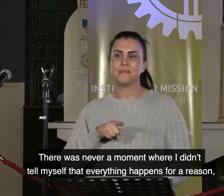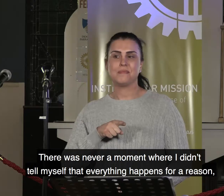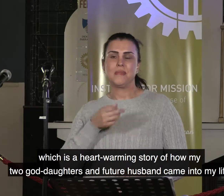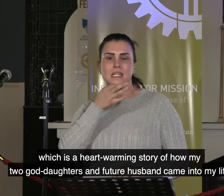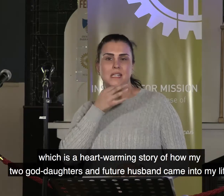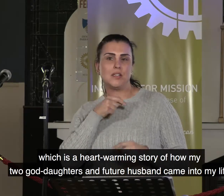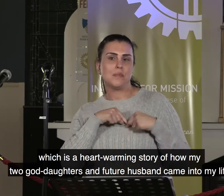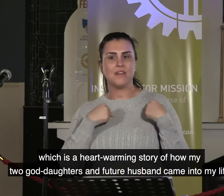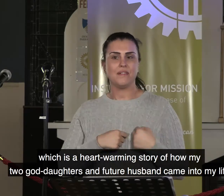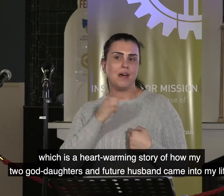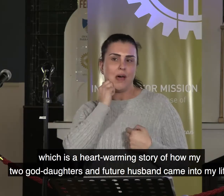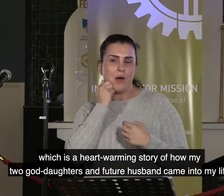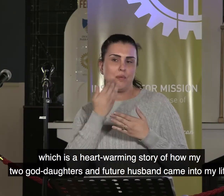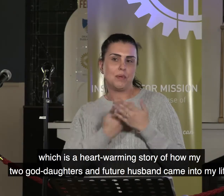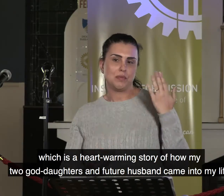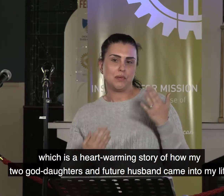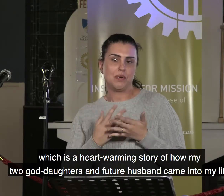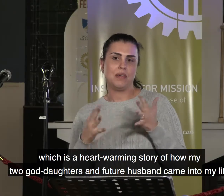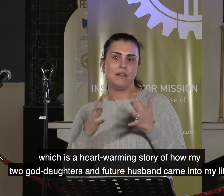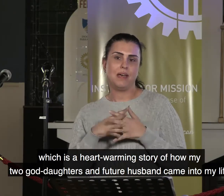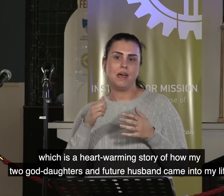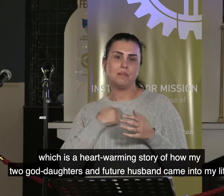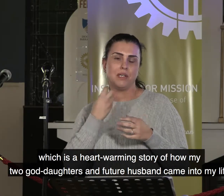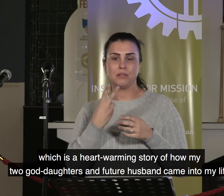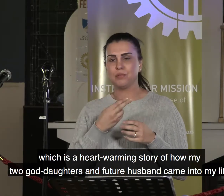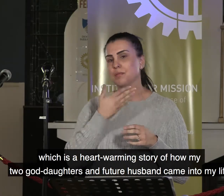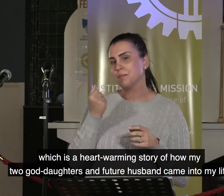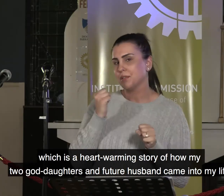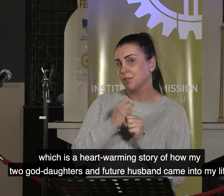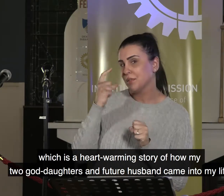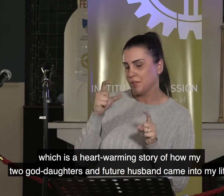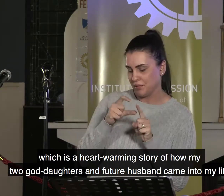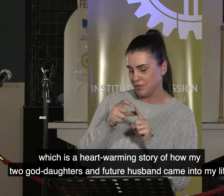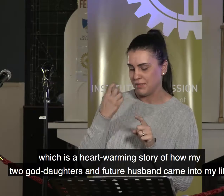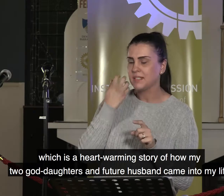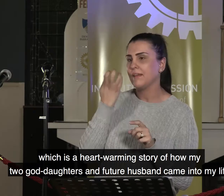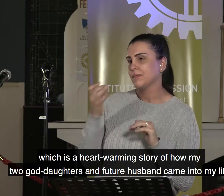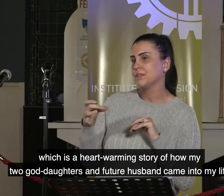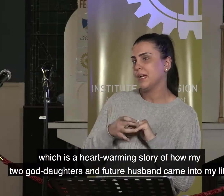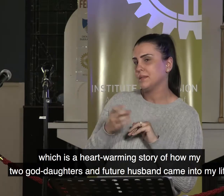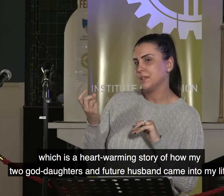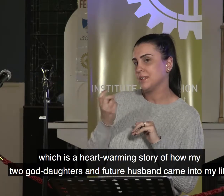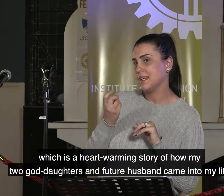Which is a heartwarming story of how my 2 goddaughters and future husband came into my